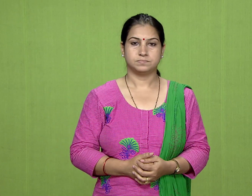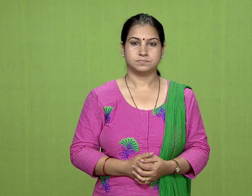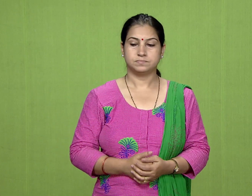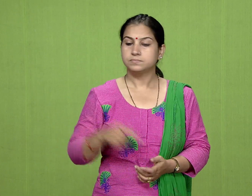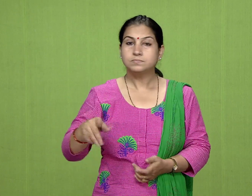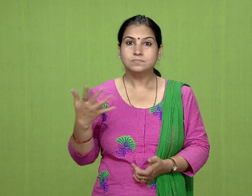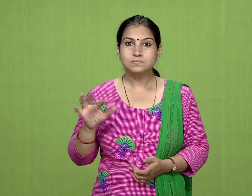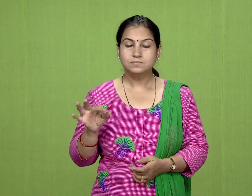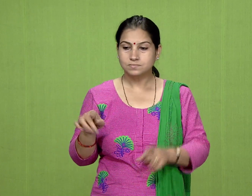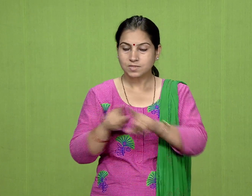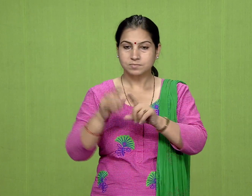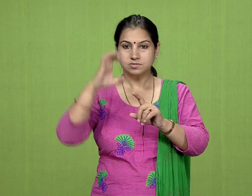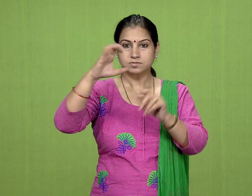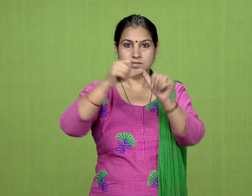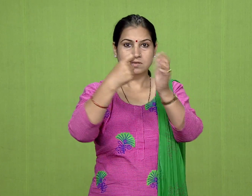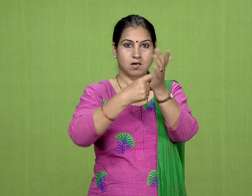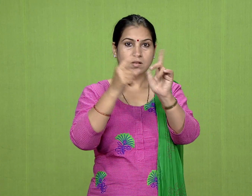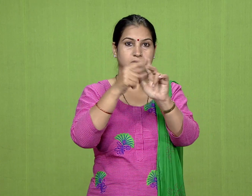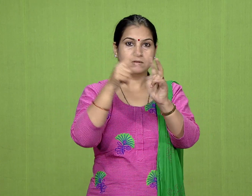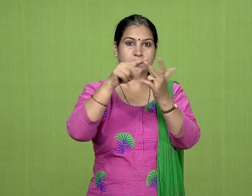which is done in the carding step.